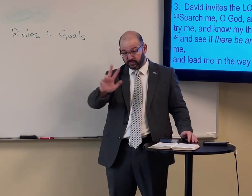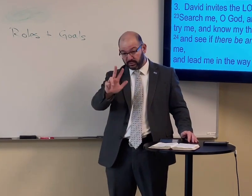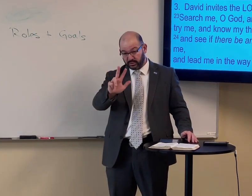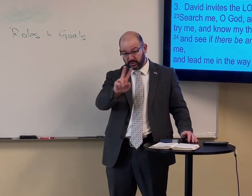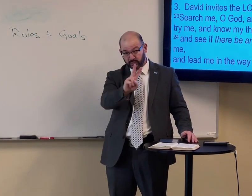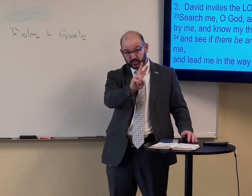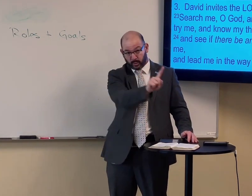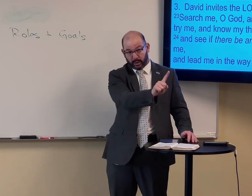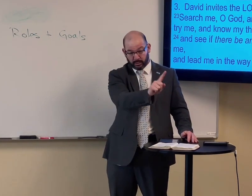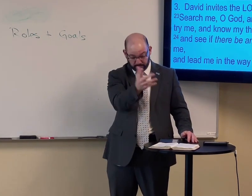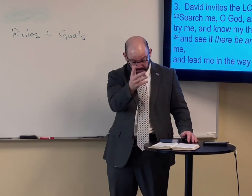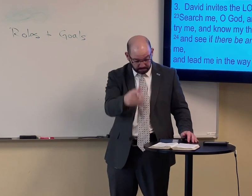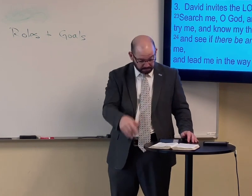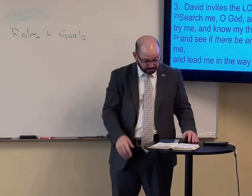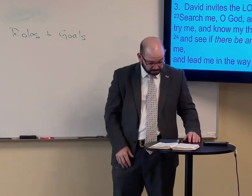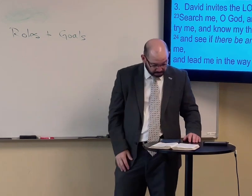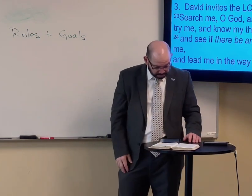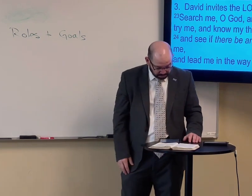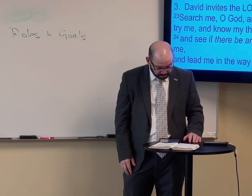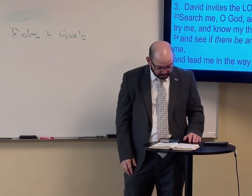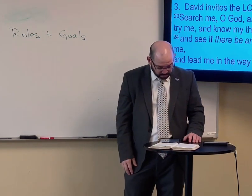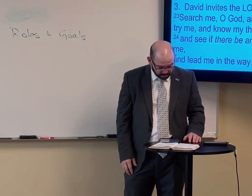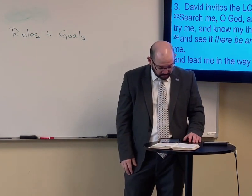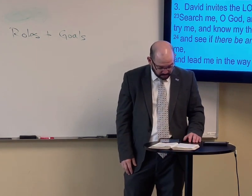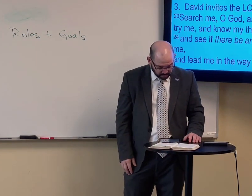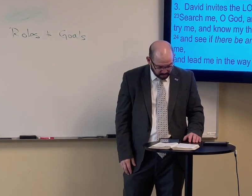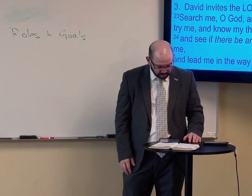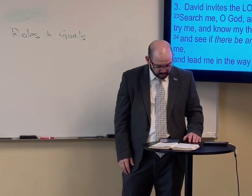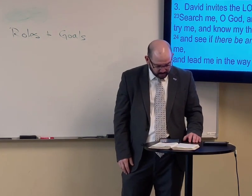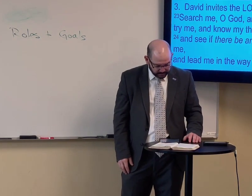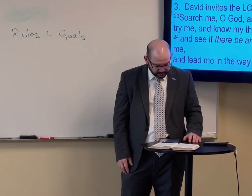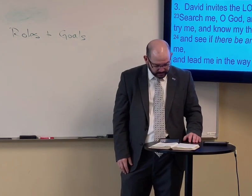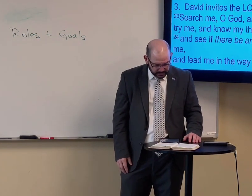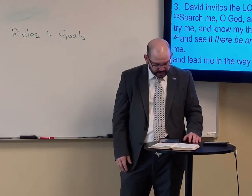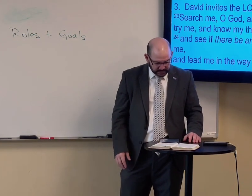You know, what kind of grade do you think you deserve?